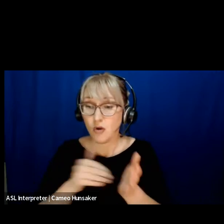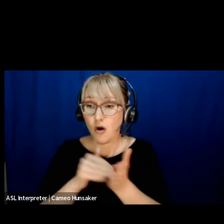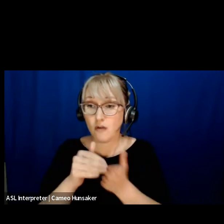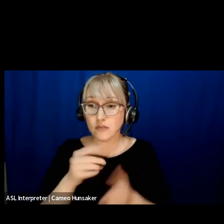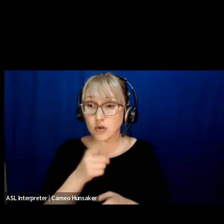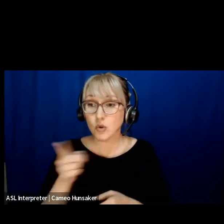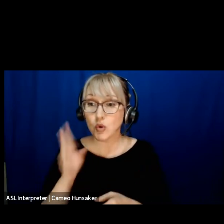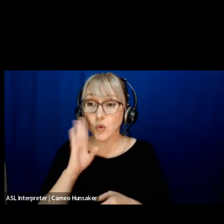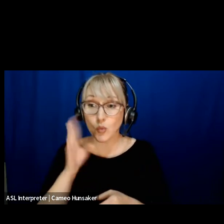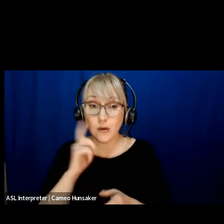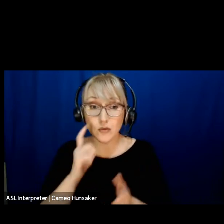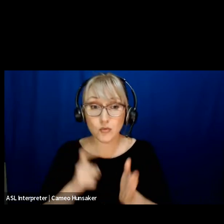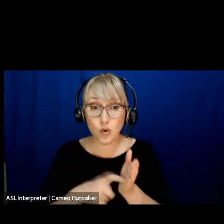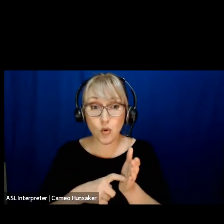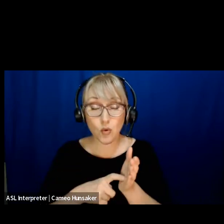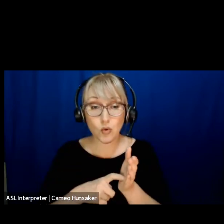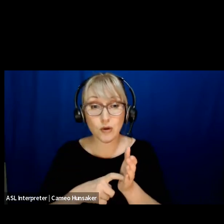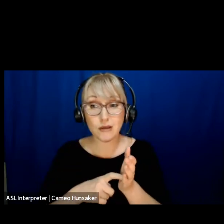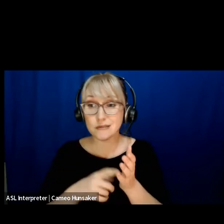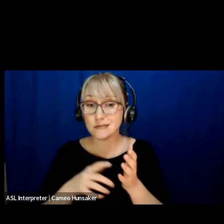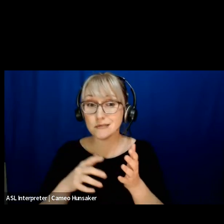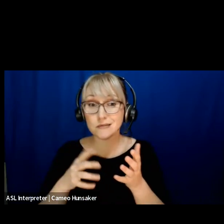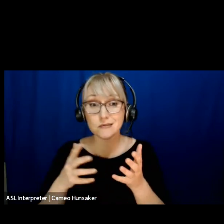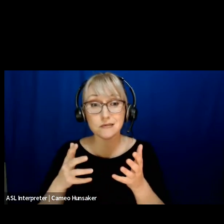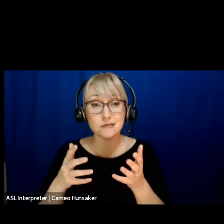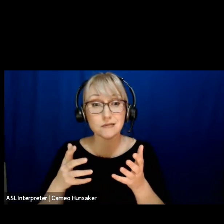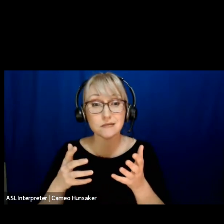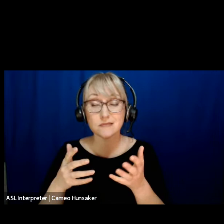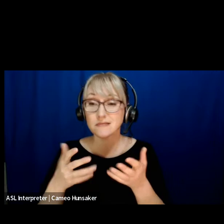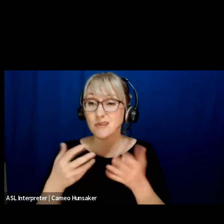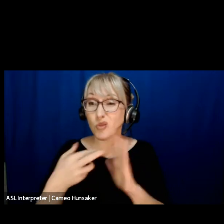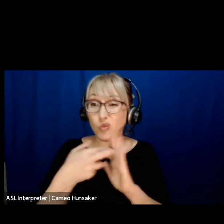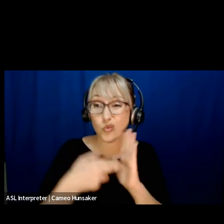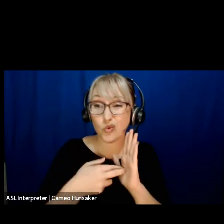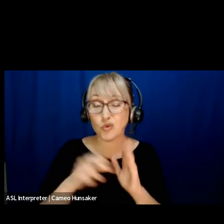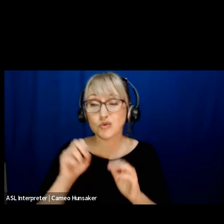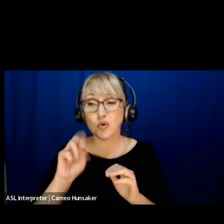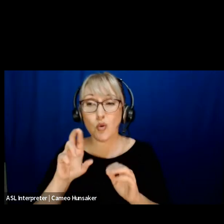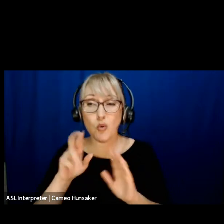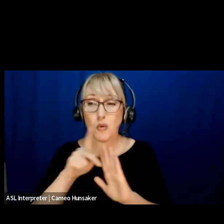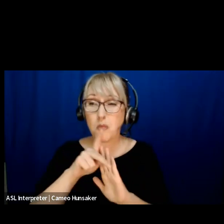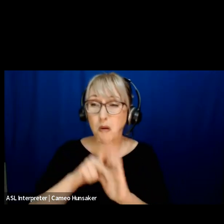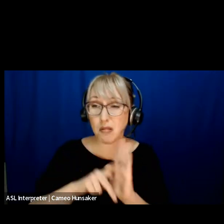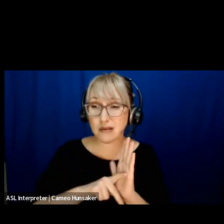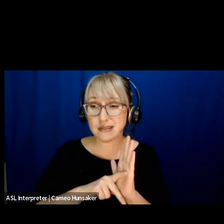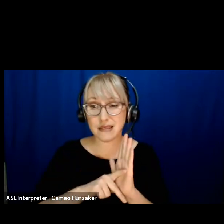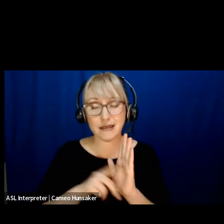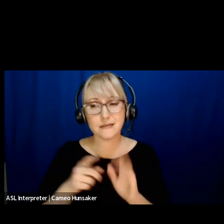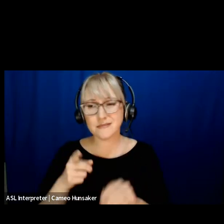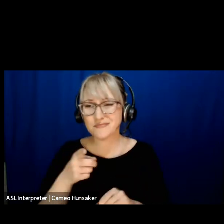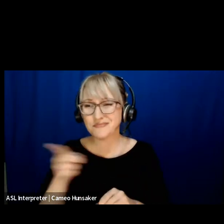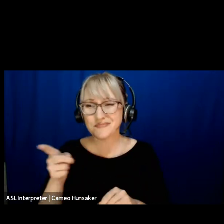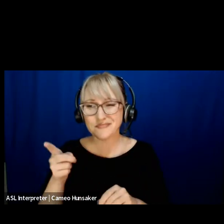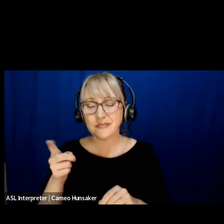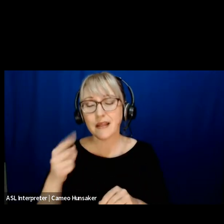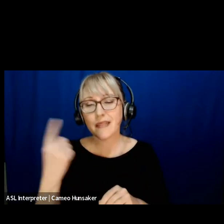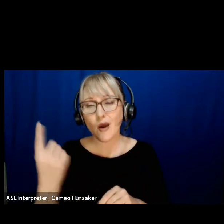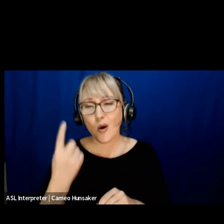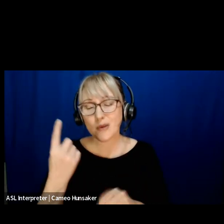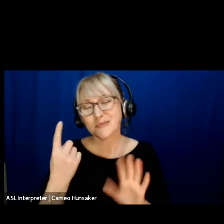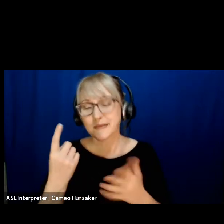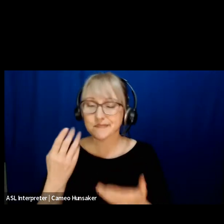in the rules or in the policies and procedures that they always, not always,